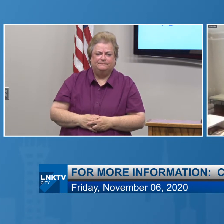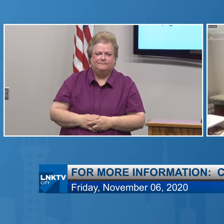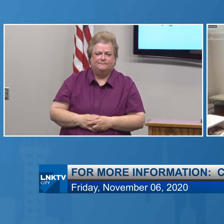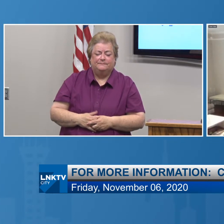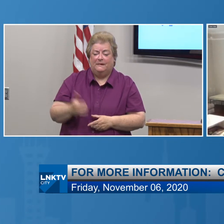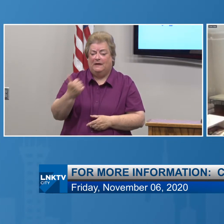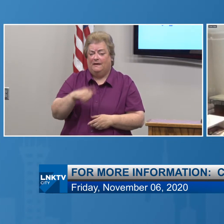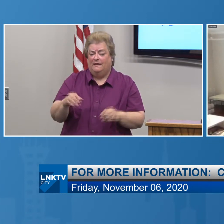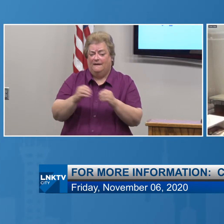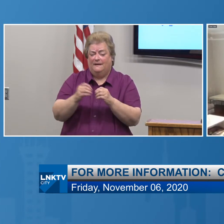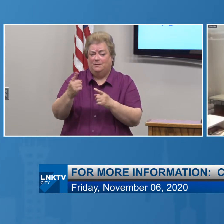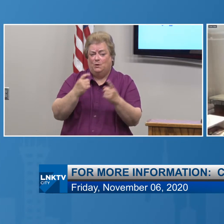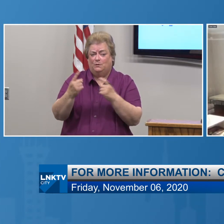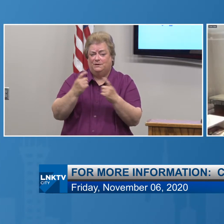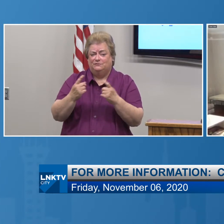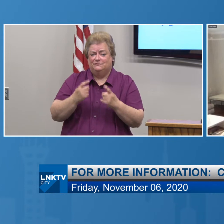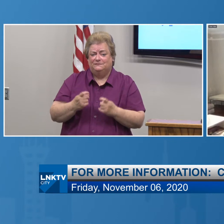Any other questions?